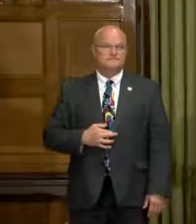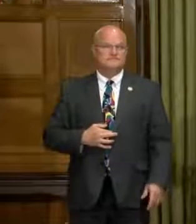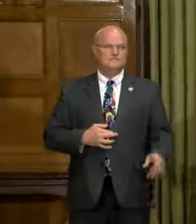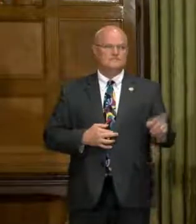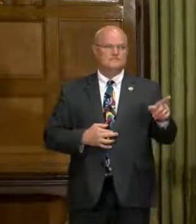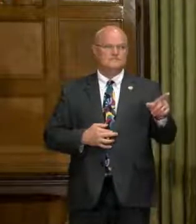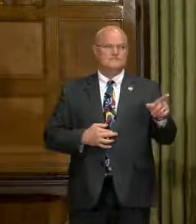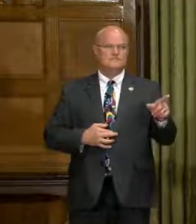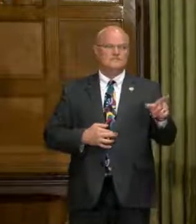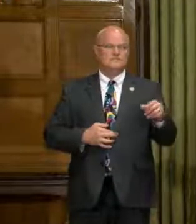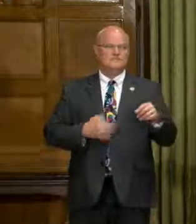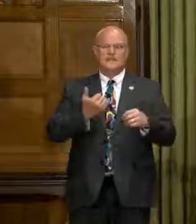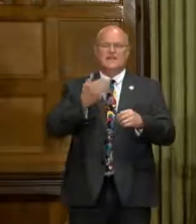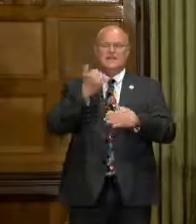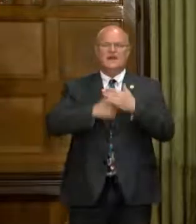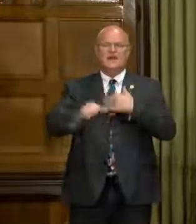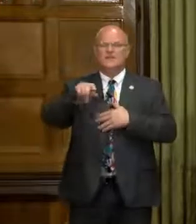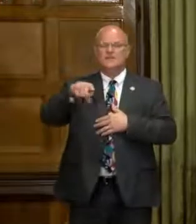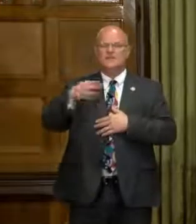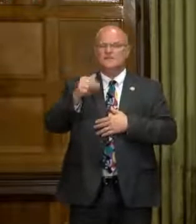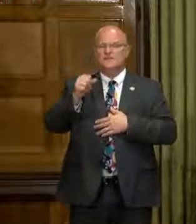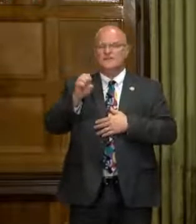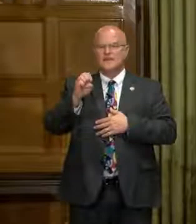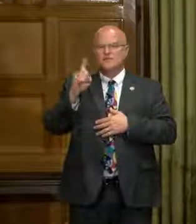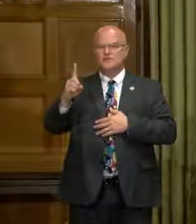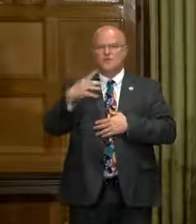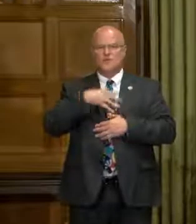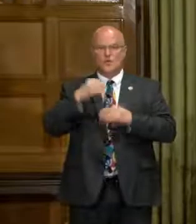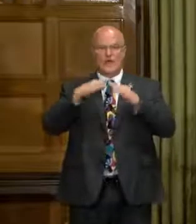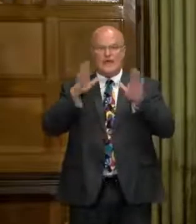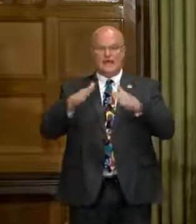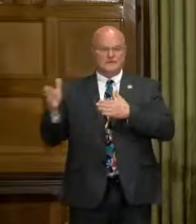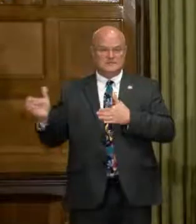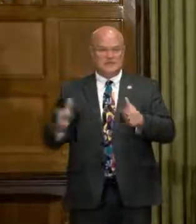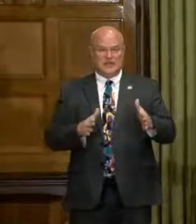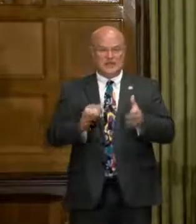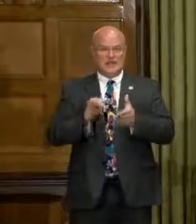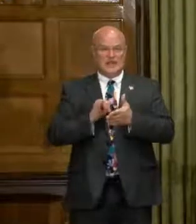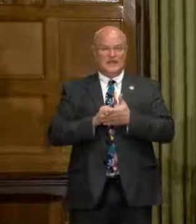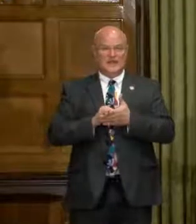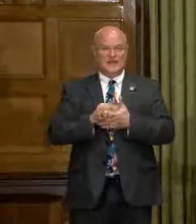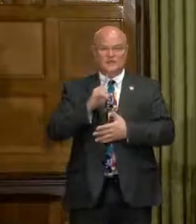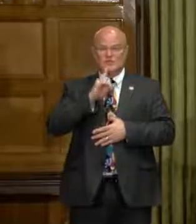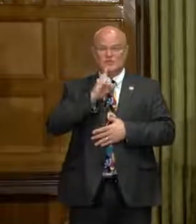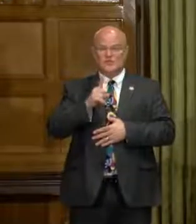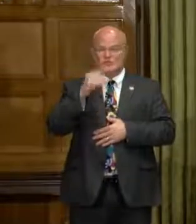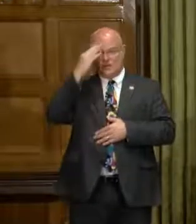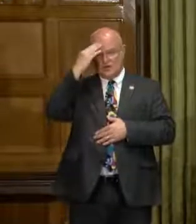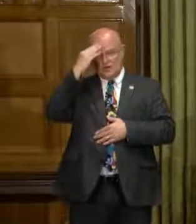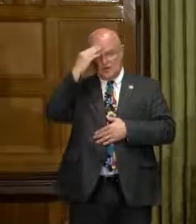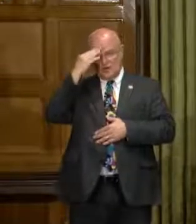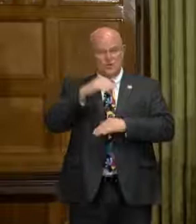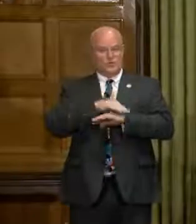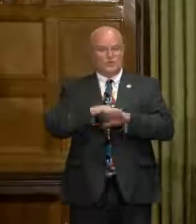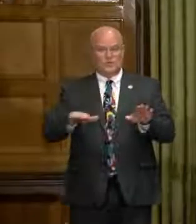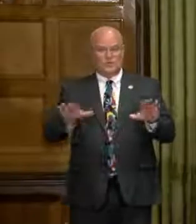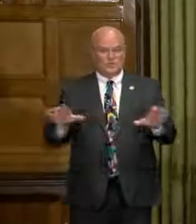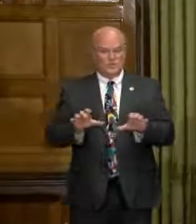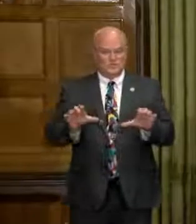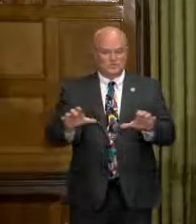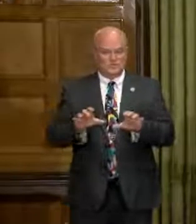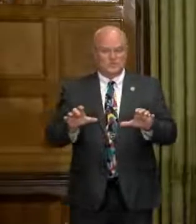Is there anything under phase 1 of the White House plan that you definitely know that you wouldn't want to